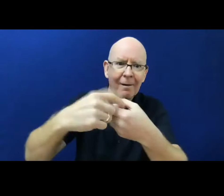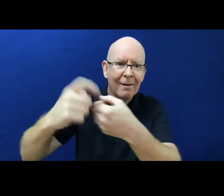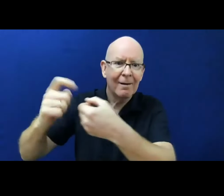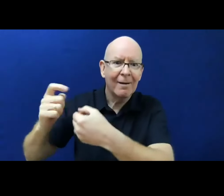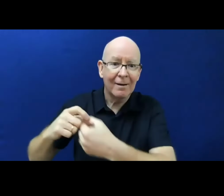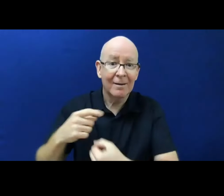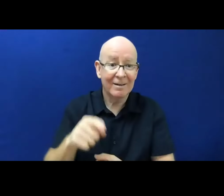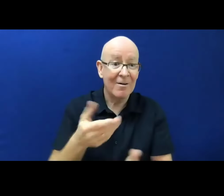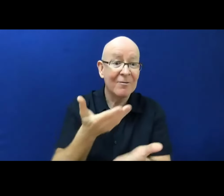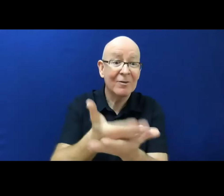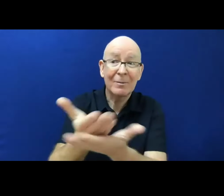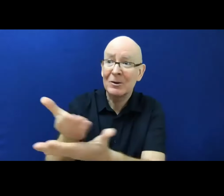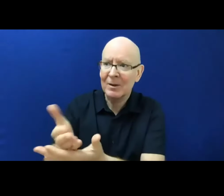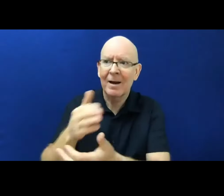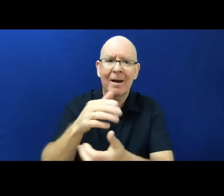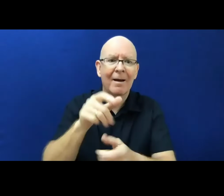recommendations for the human rights